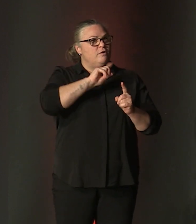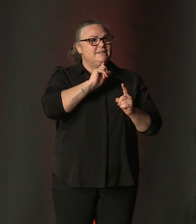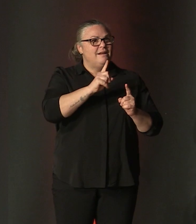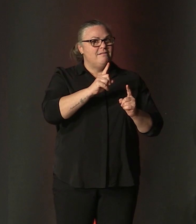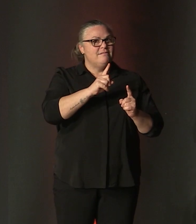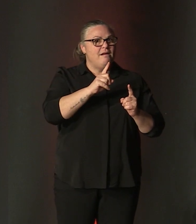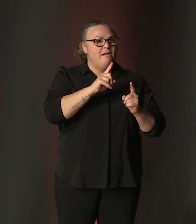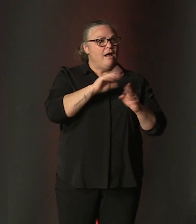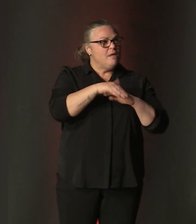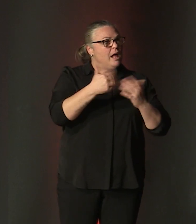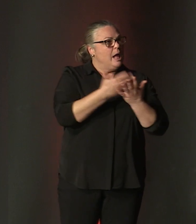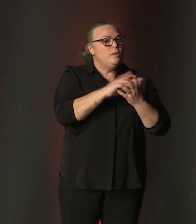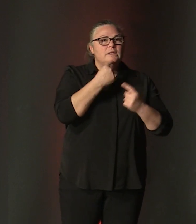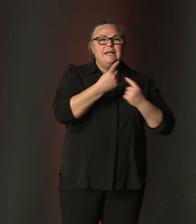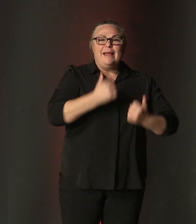Our stories.